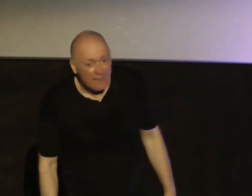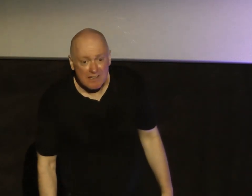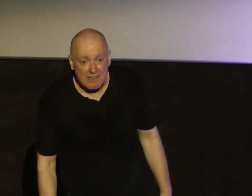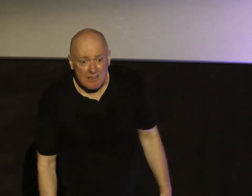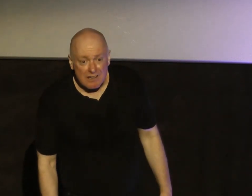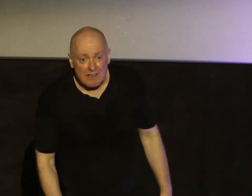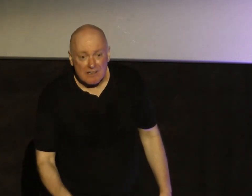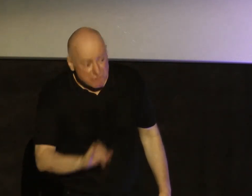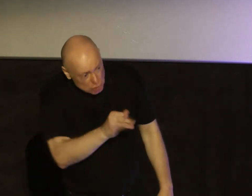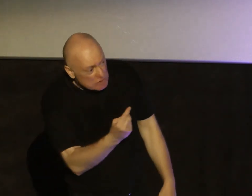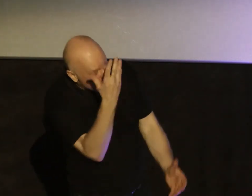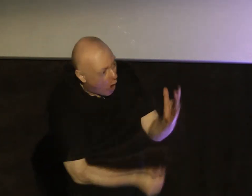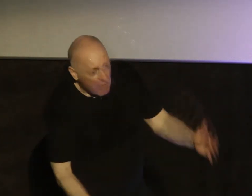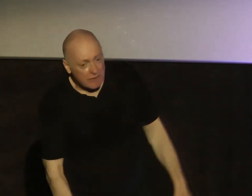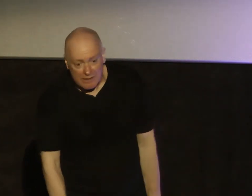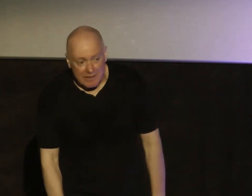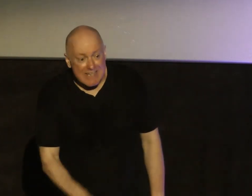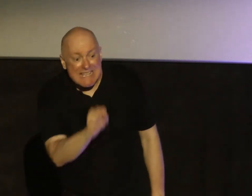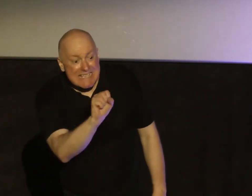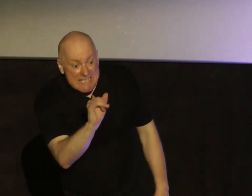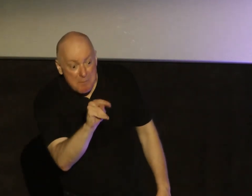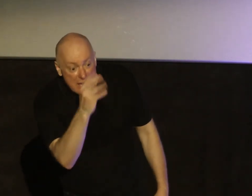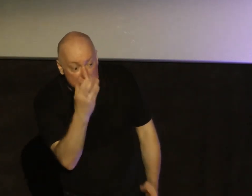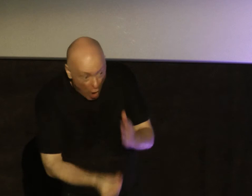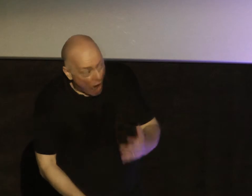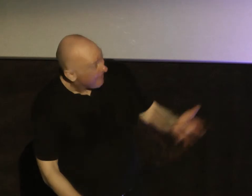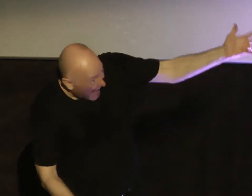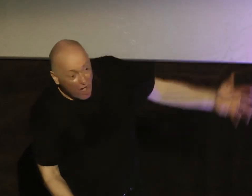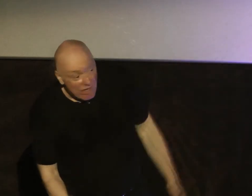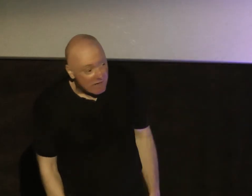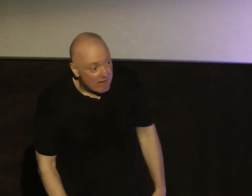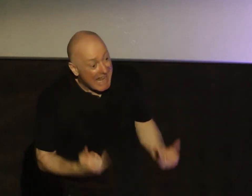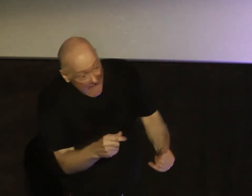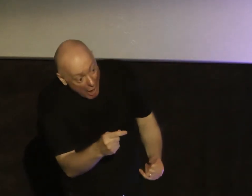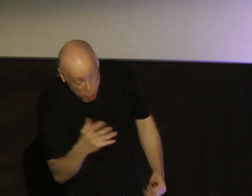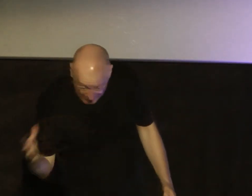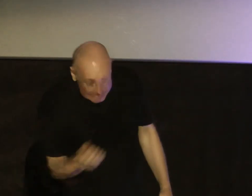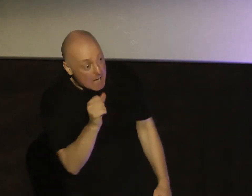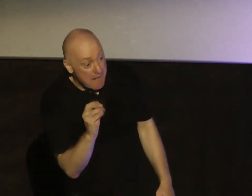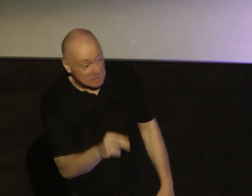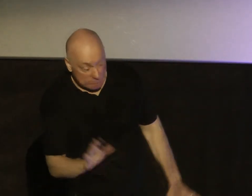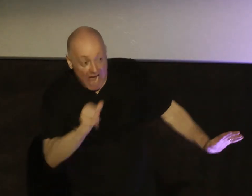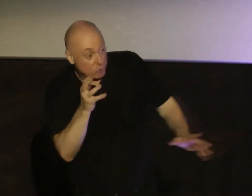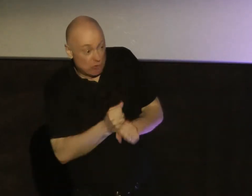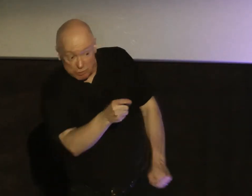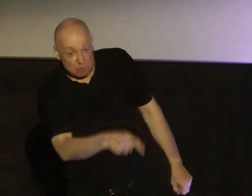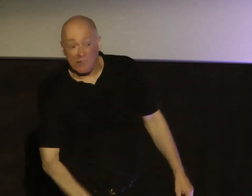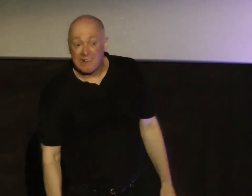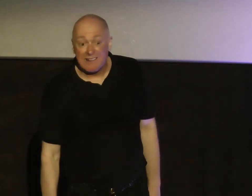Joseph's gone. Simeon is gone. Now you want to take Benjamin? I don't trust you.